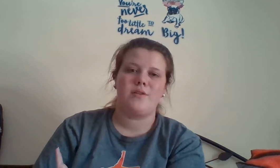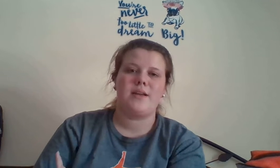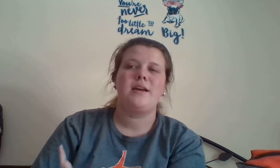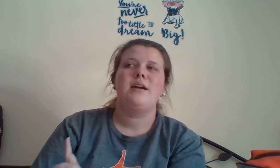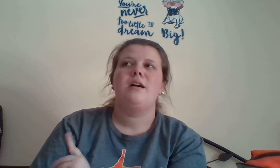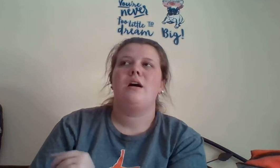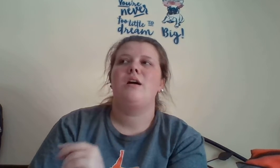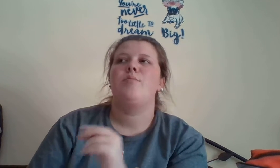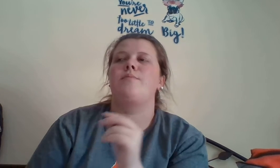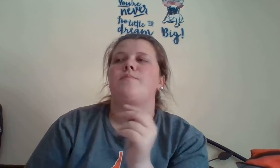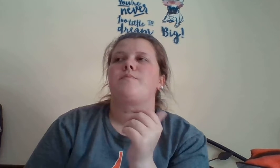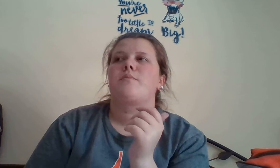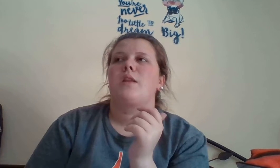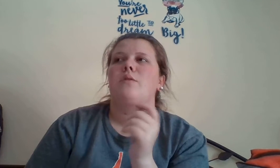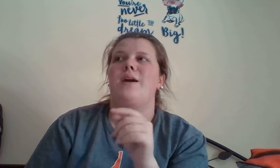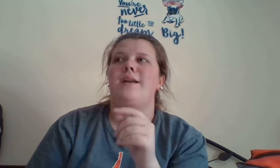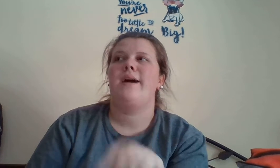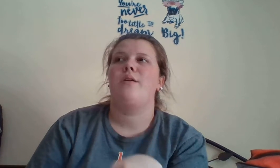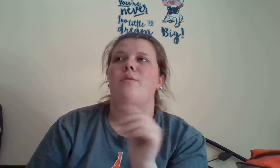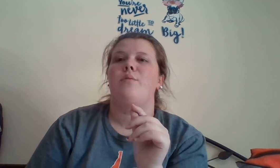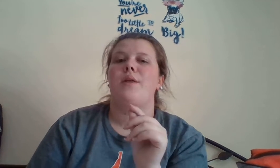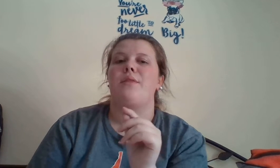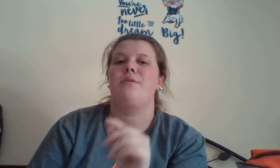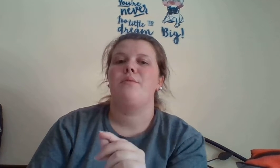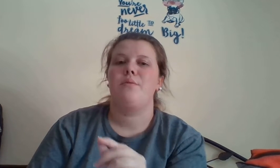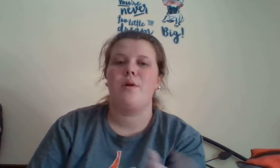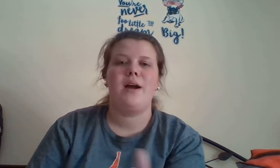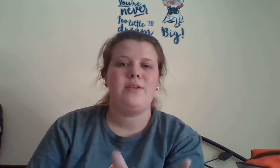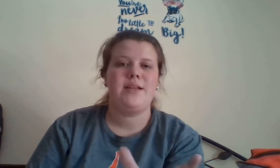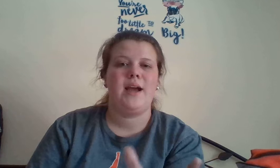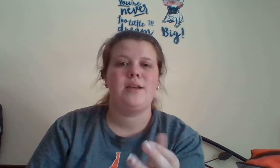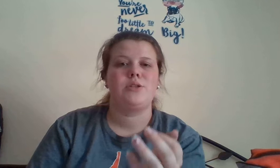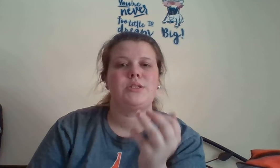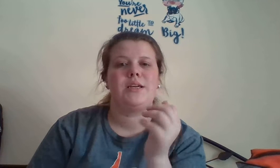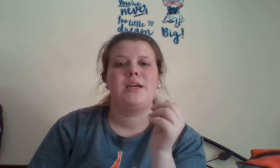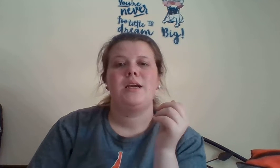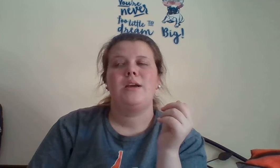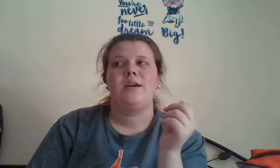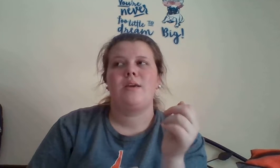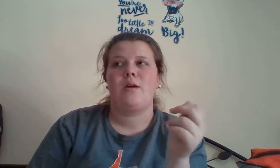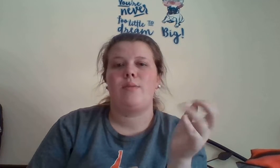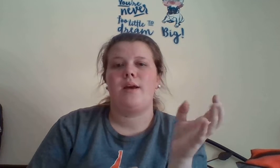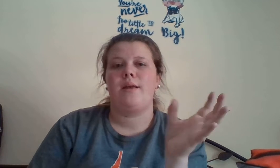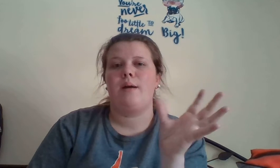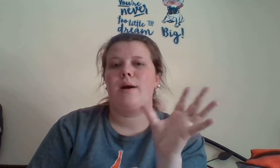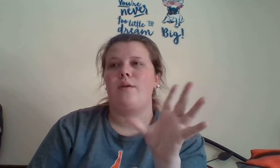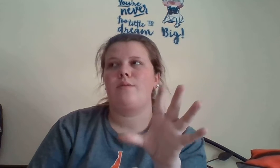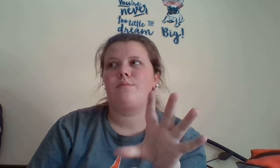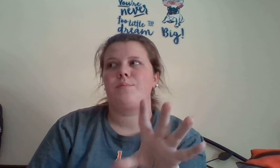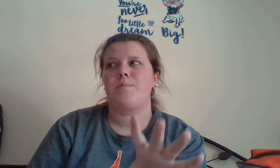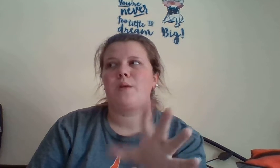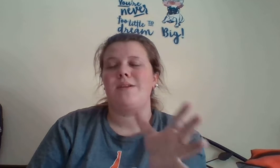getting up early. Right now every day I usually go to bed about